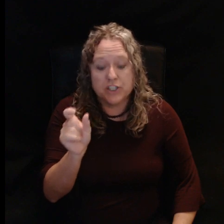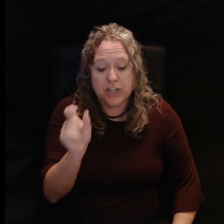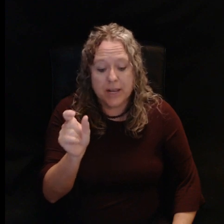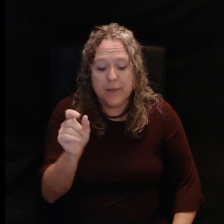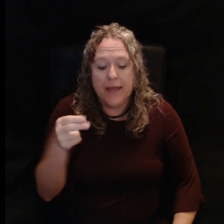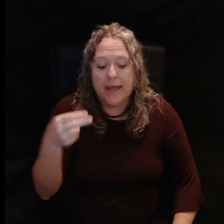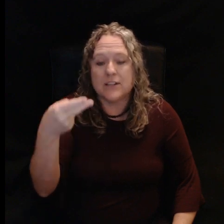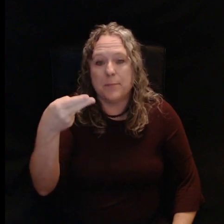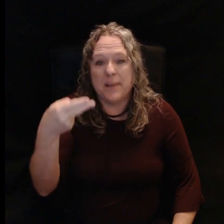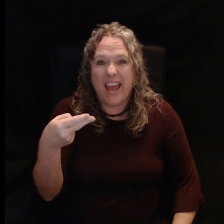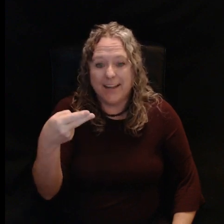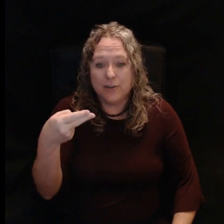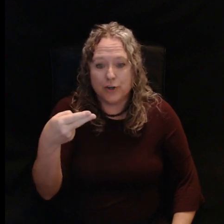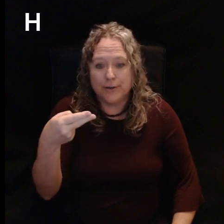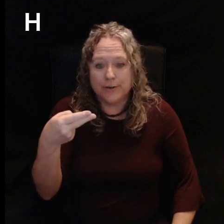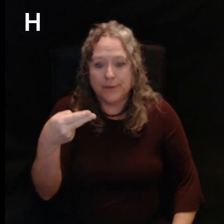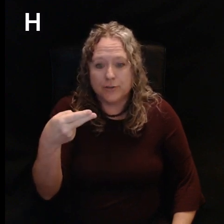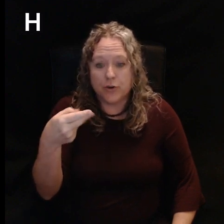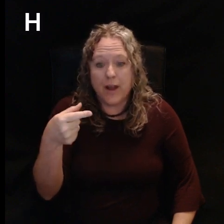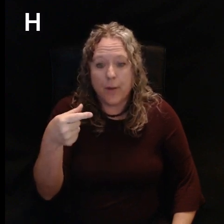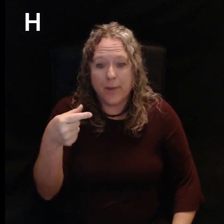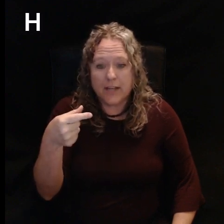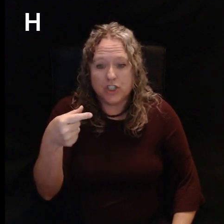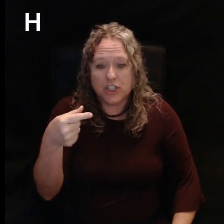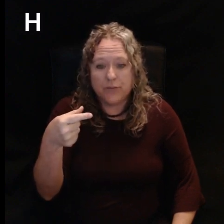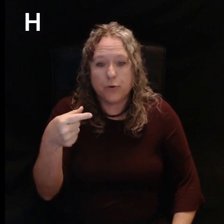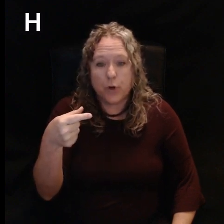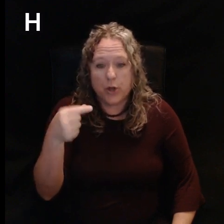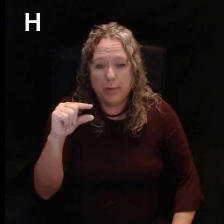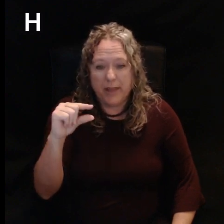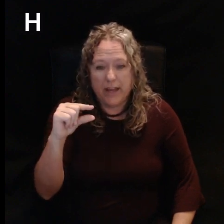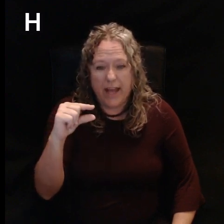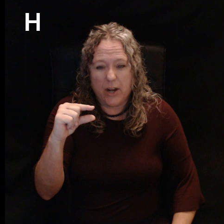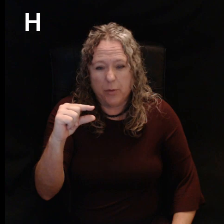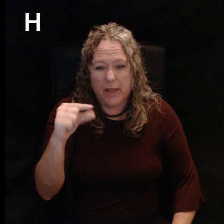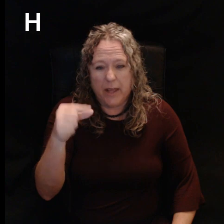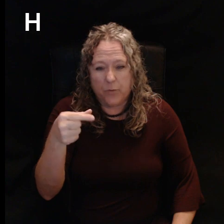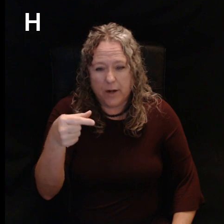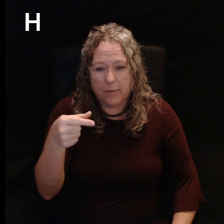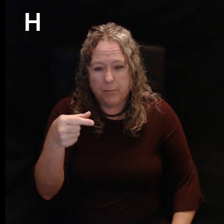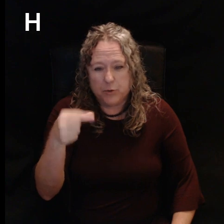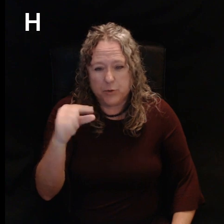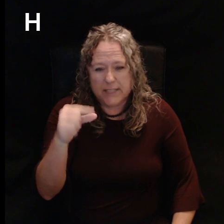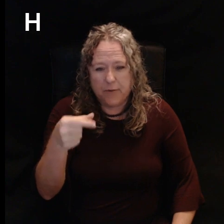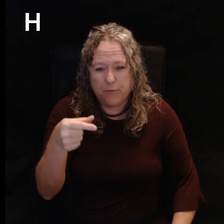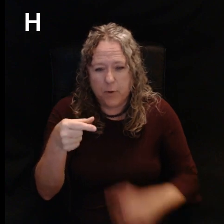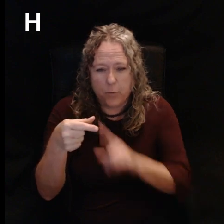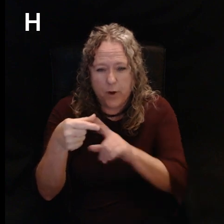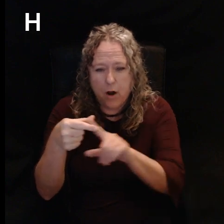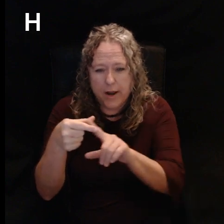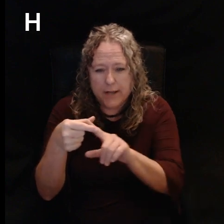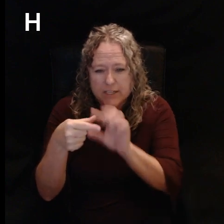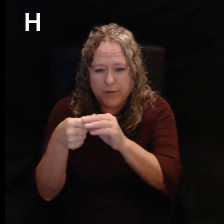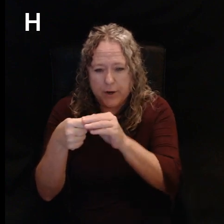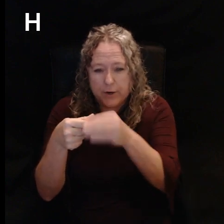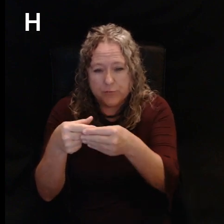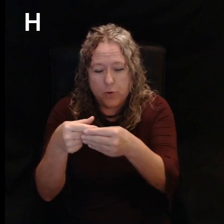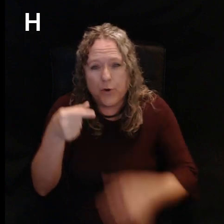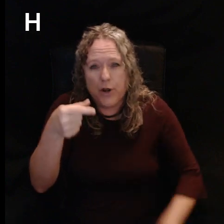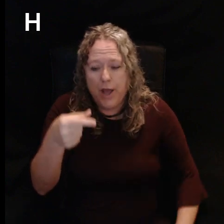shape is going to be H. So you know how we had G for a little bit, had a little bit. We're going to twist that forward where our index finger is forward